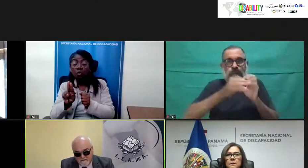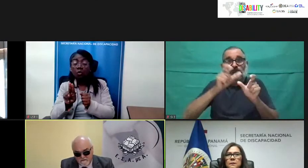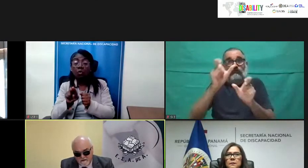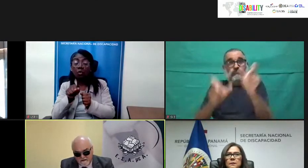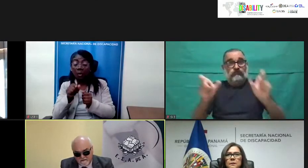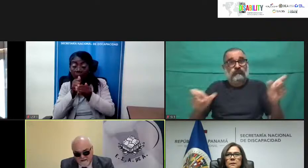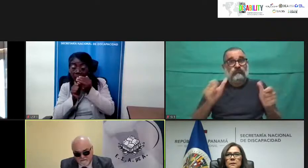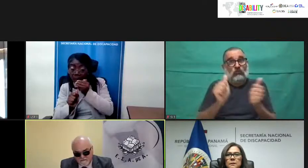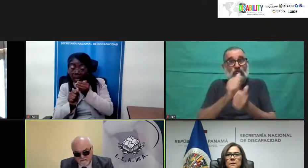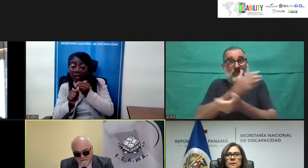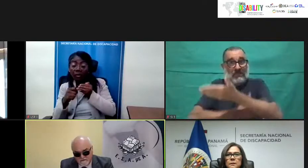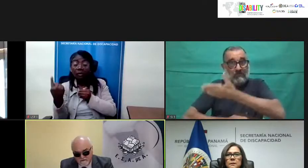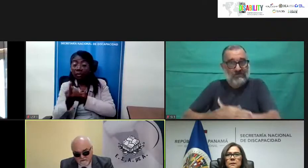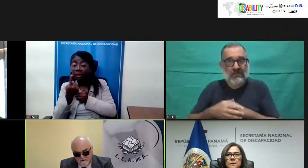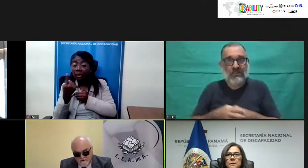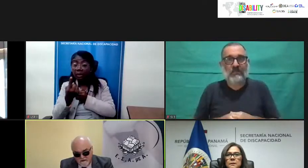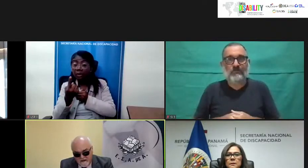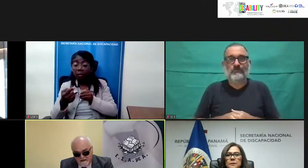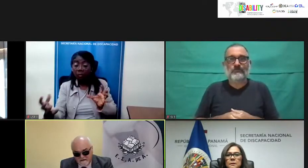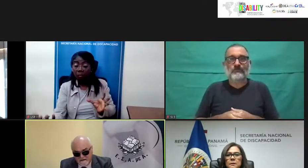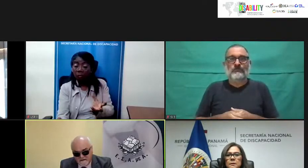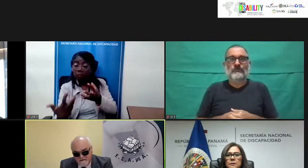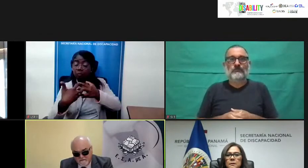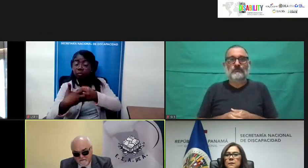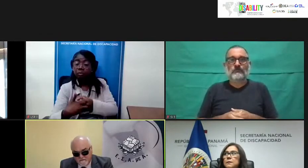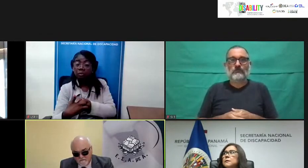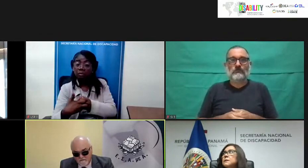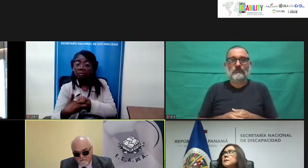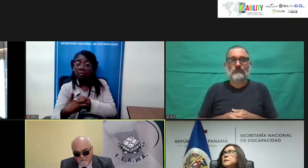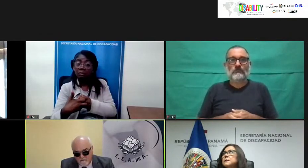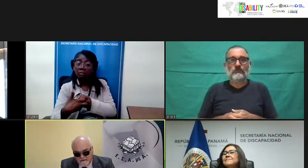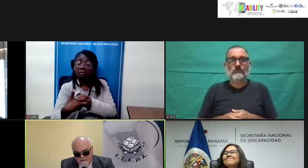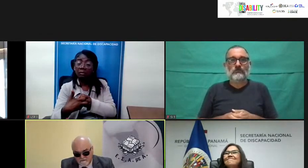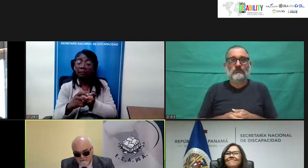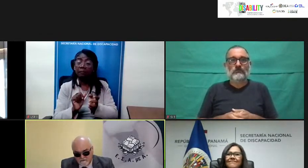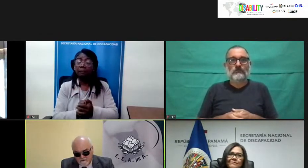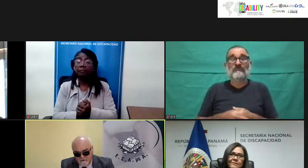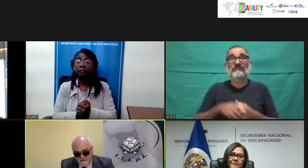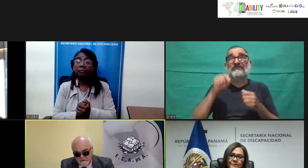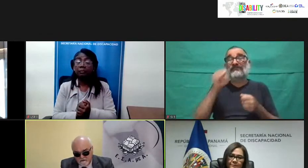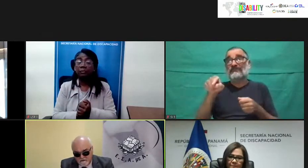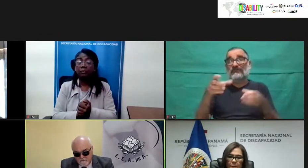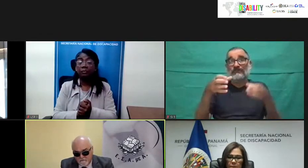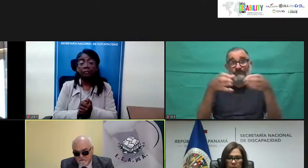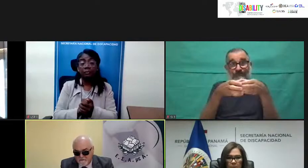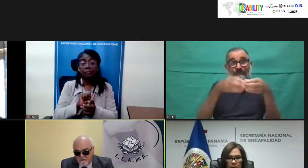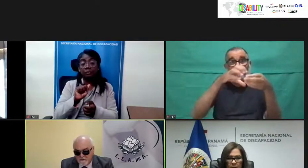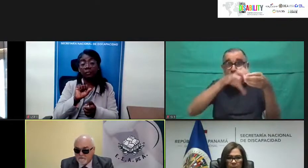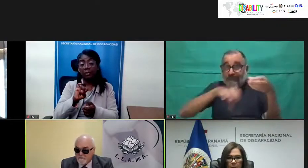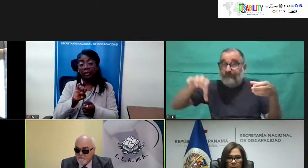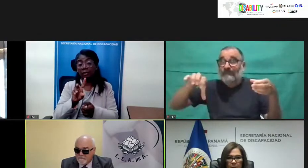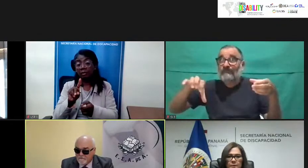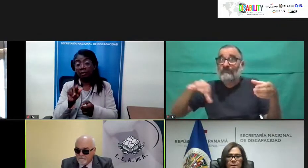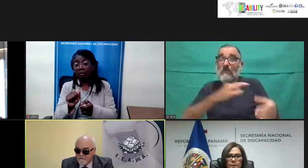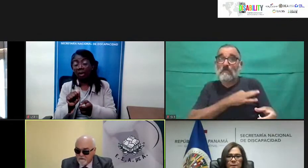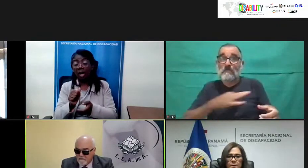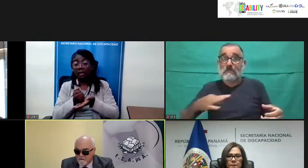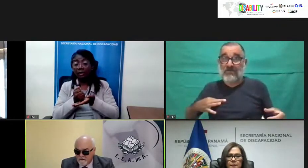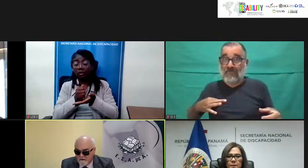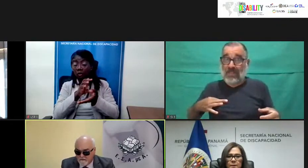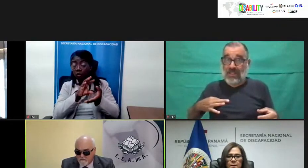to this extent ida has committed to support